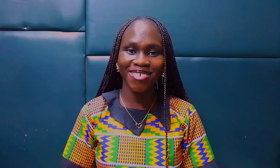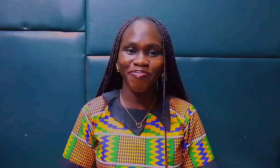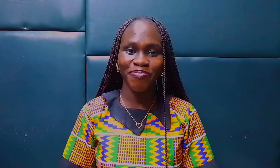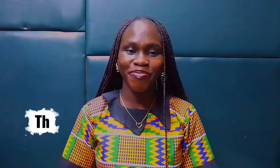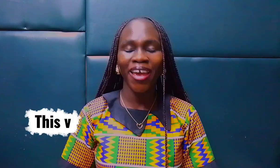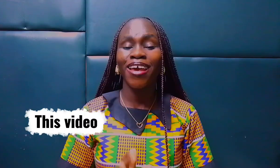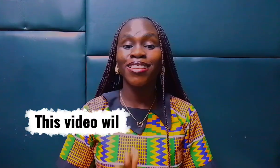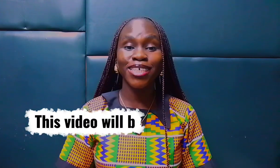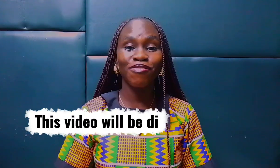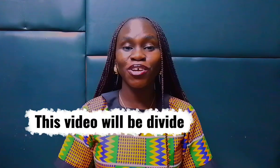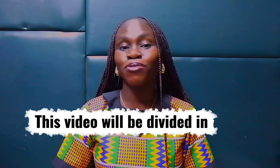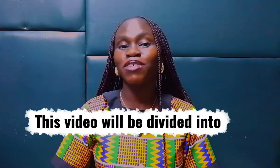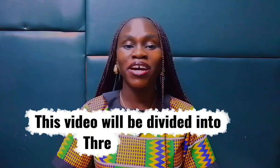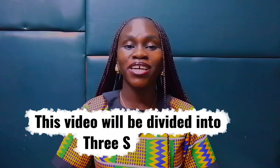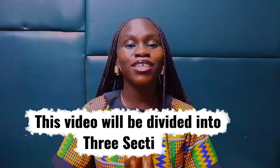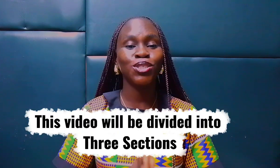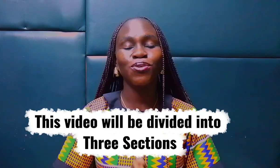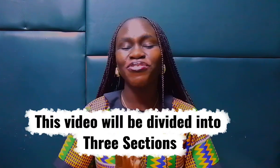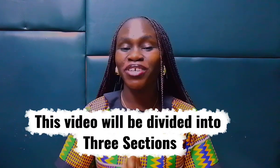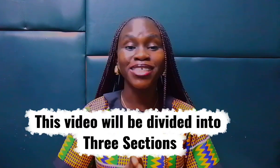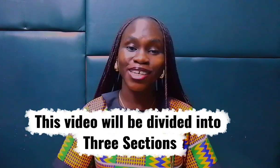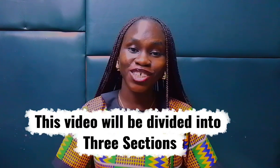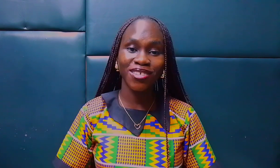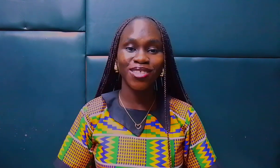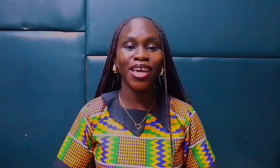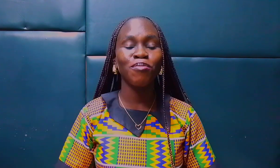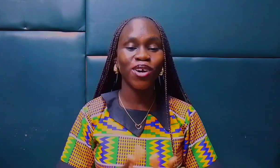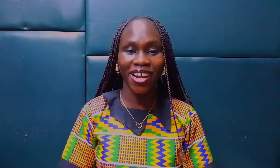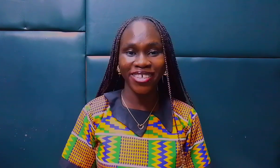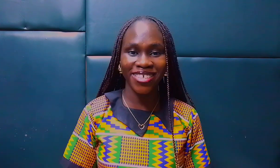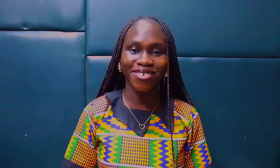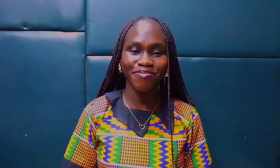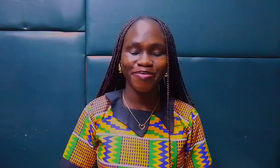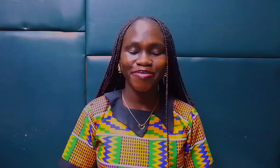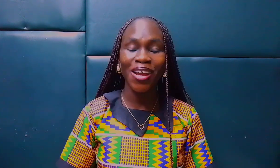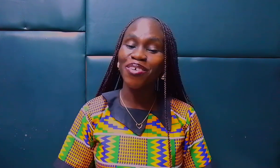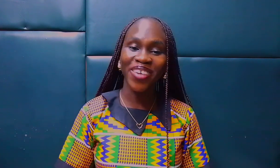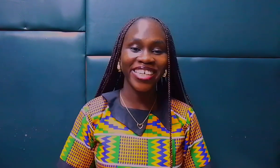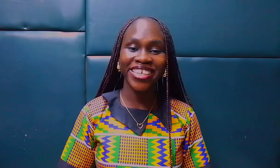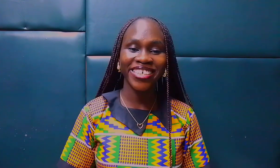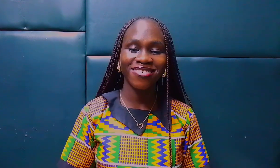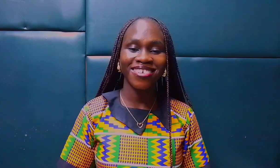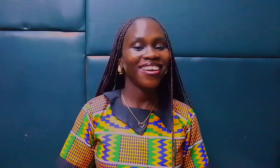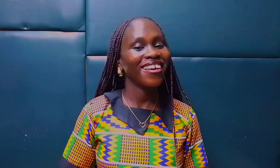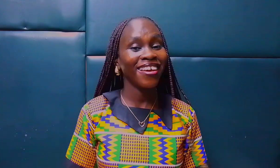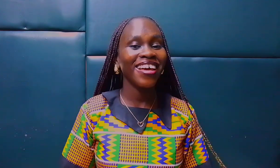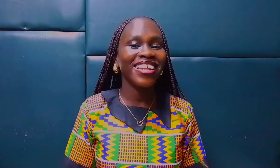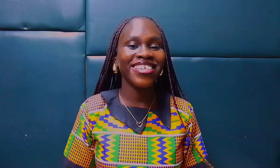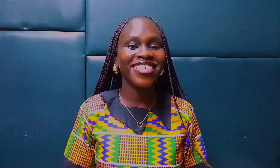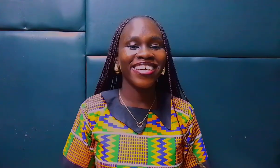sentences. This video will be divided into 3 sections to get more clarity. Ready? Let's